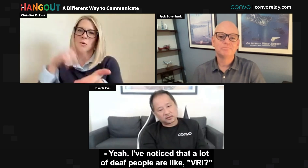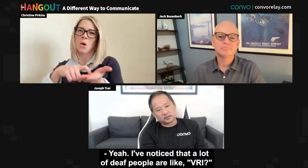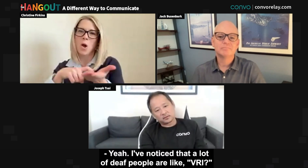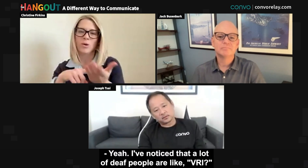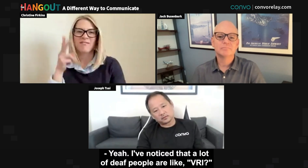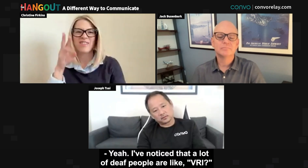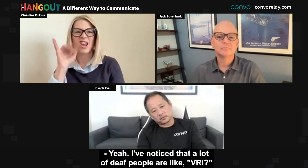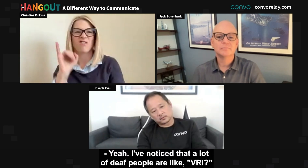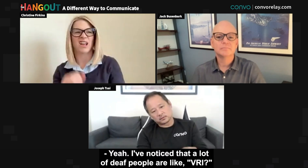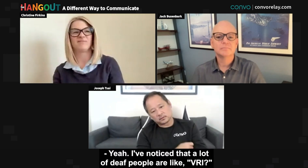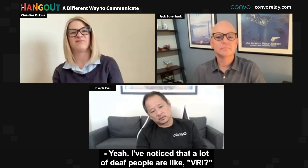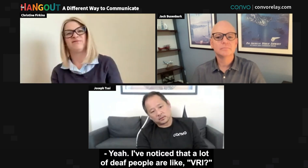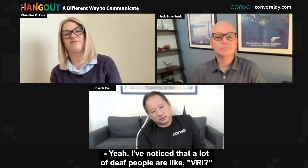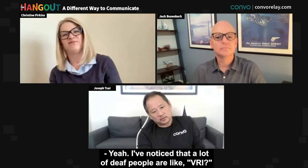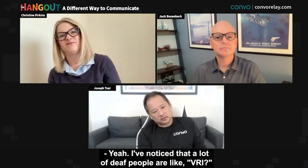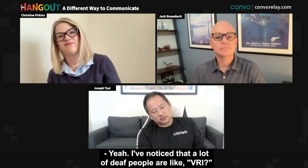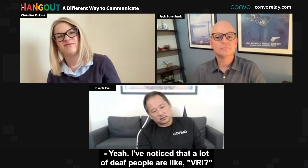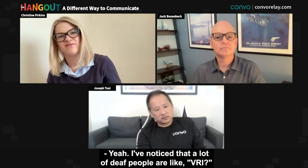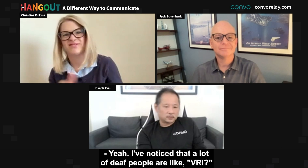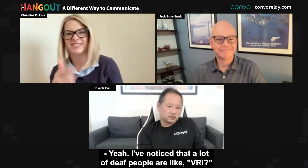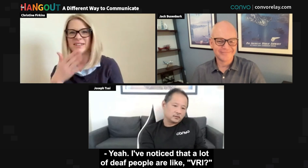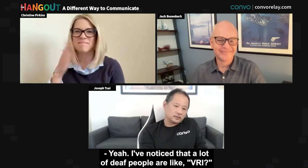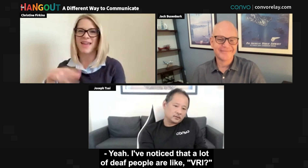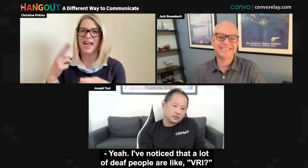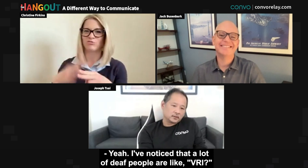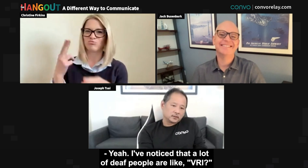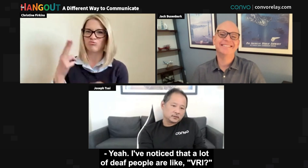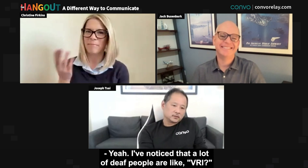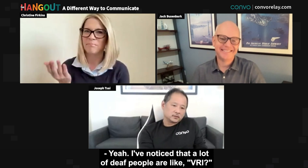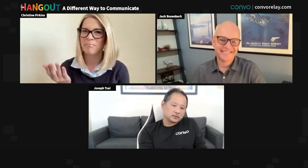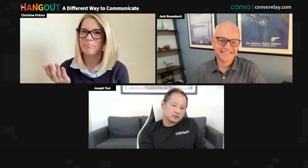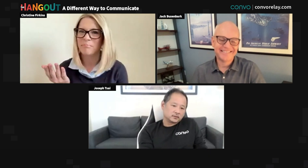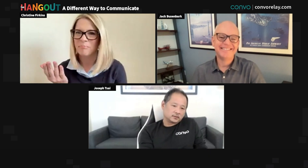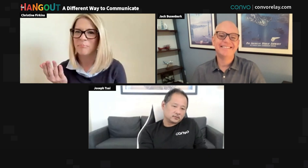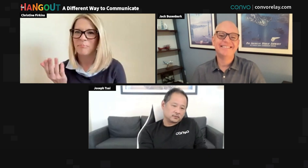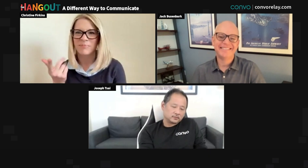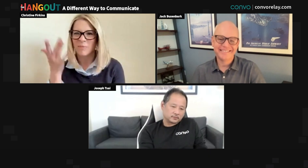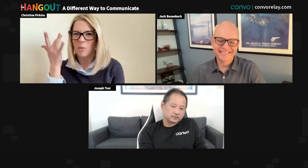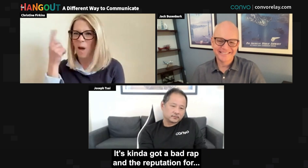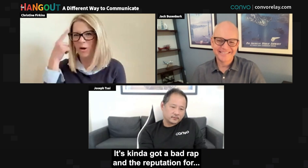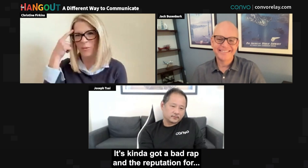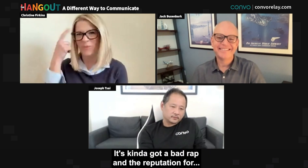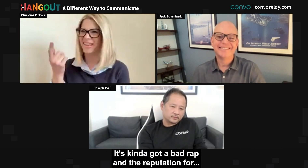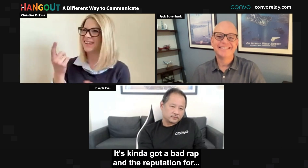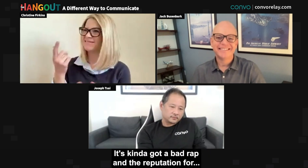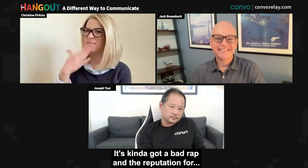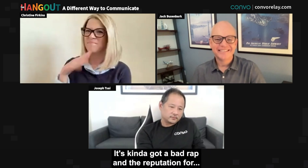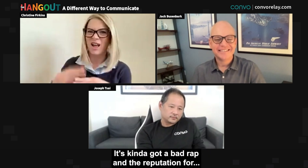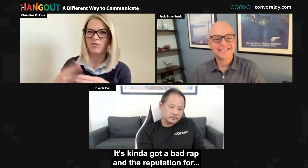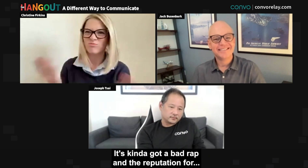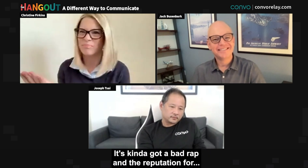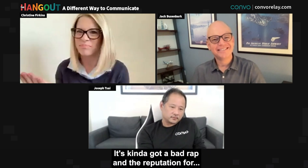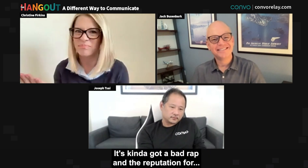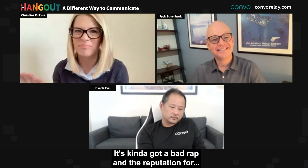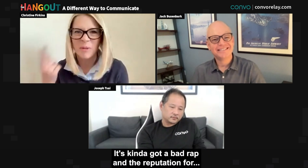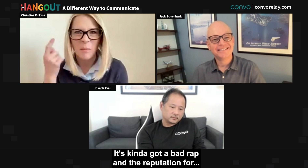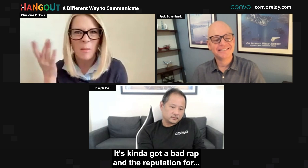Yeah, I've noticed that a lot of deaf people are like, VRI. It's kind of got a bad rap, and